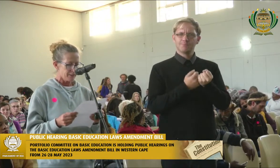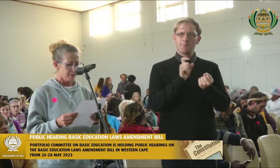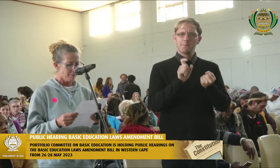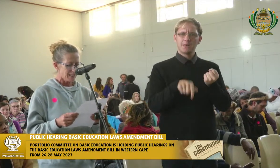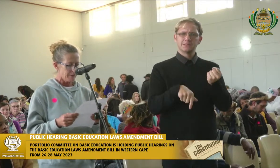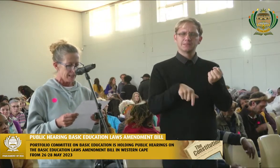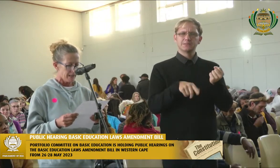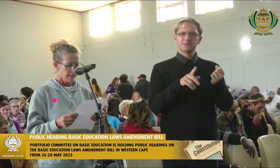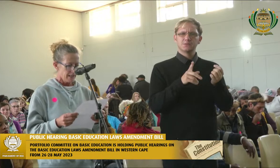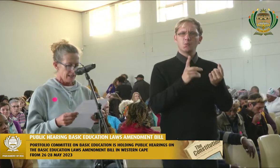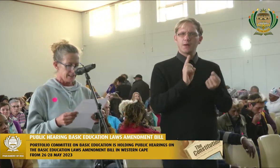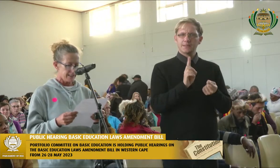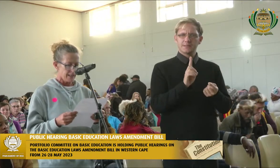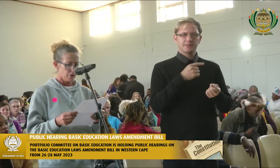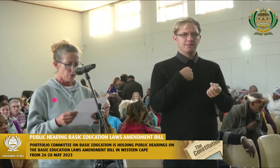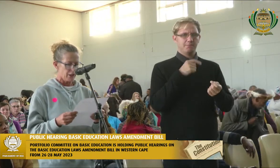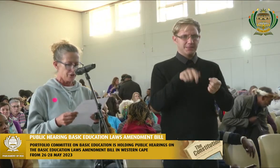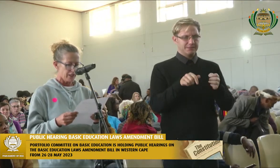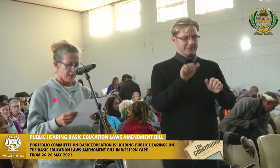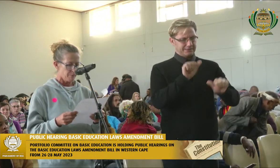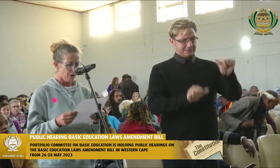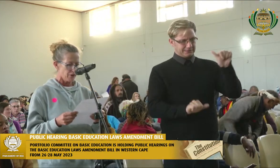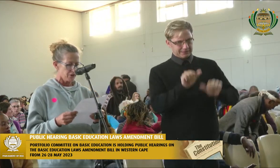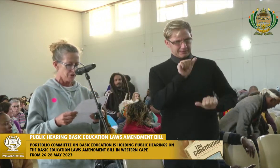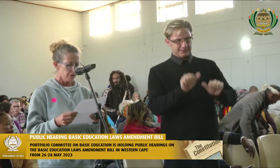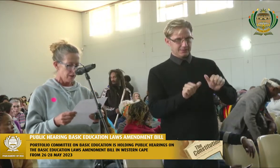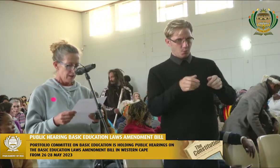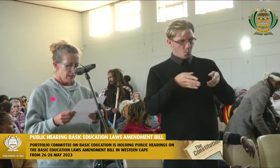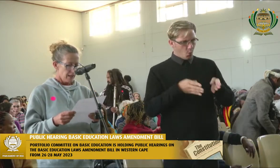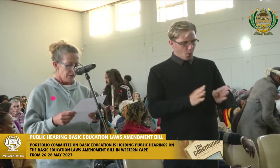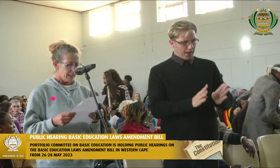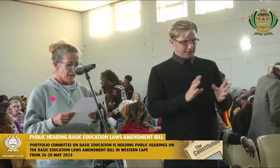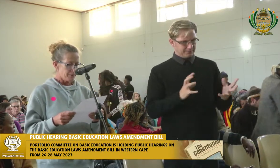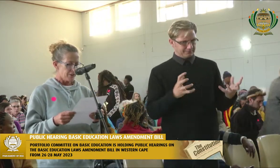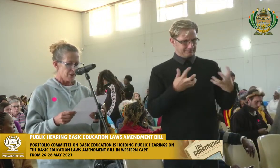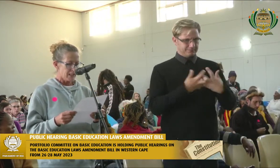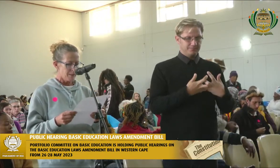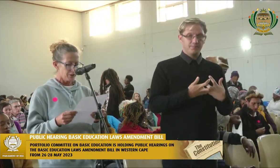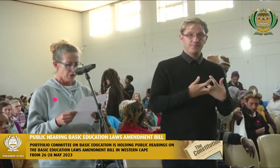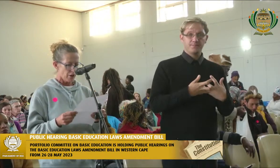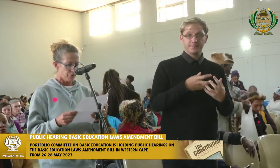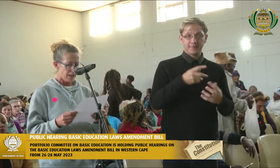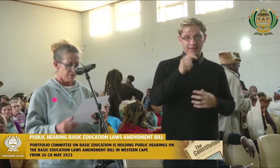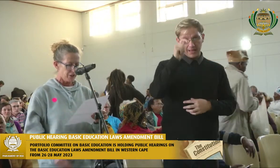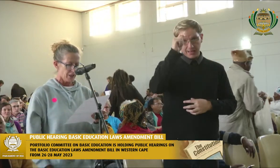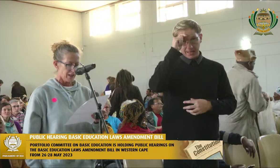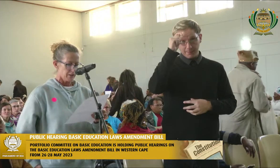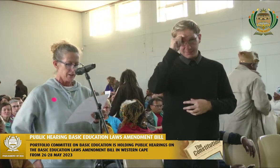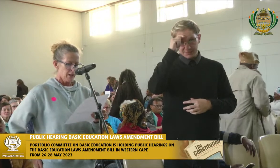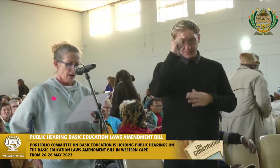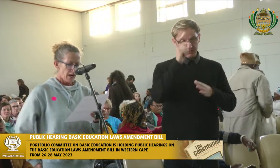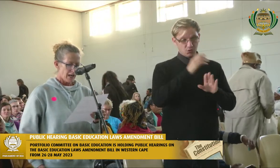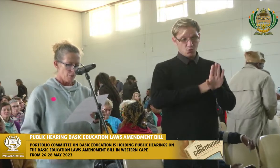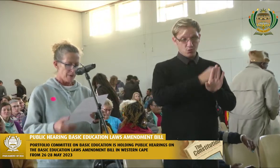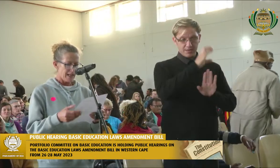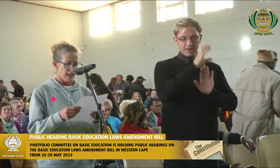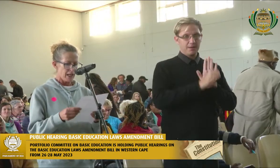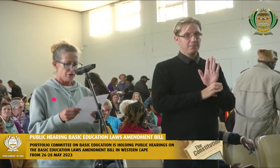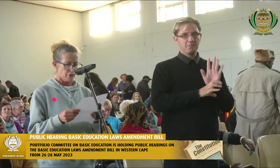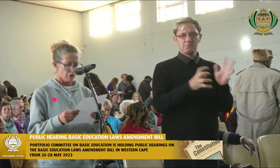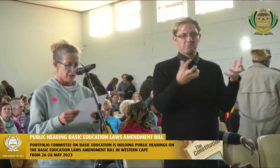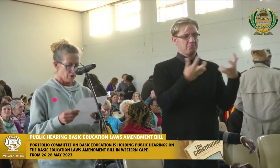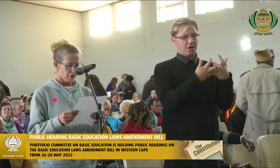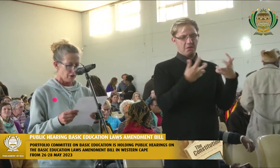any assessment must be done, it is done according to that approach. The CAPS curriculum is not for every child. Our